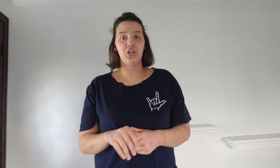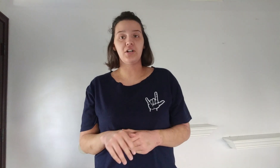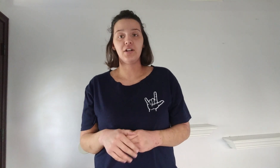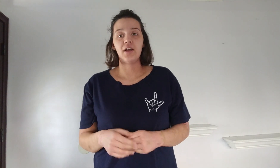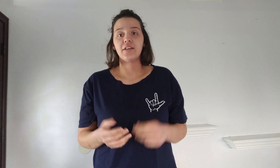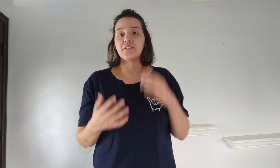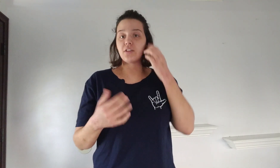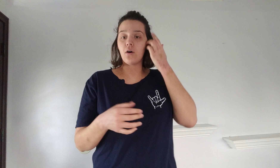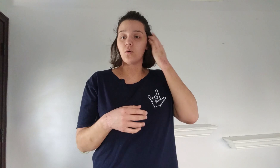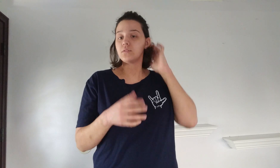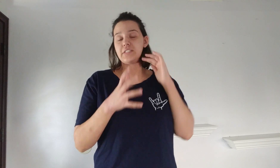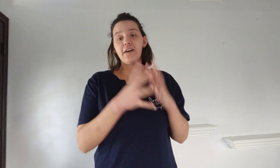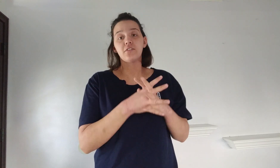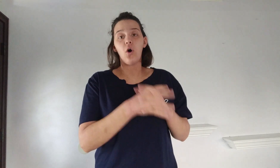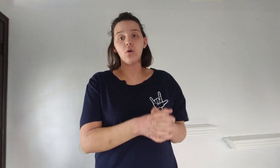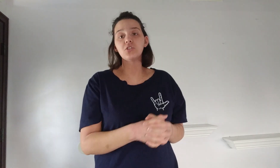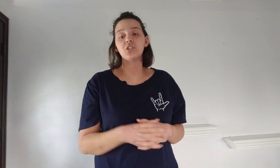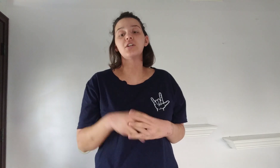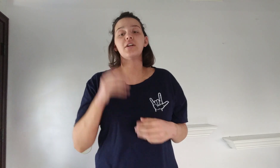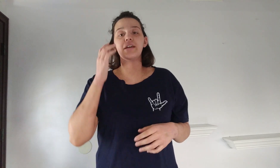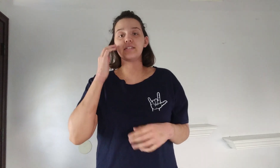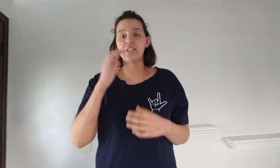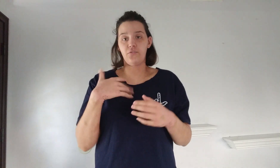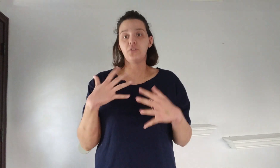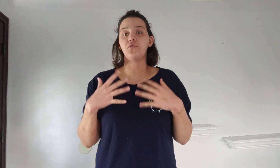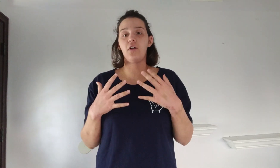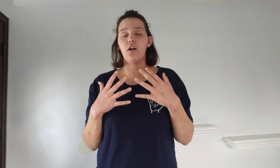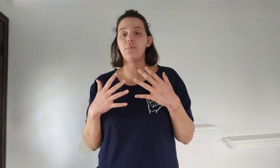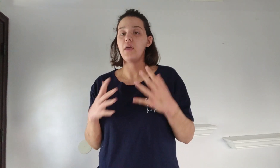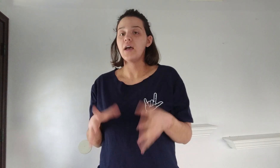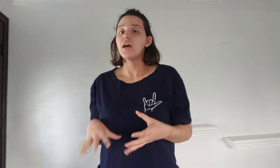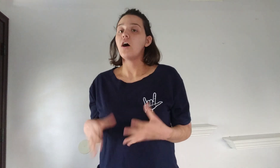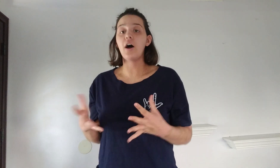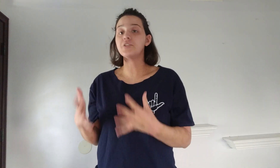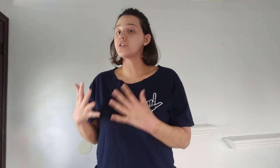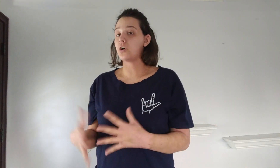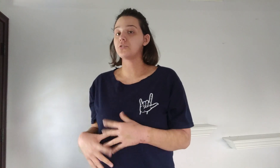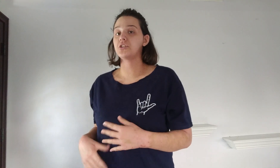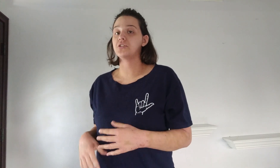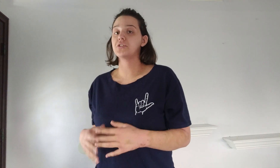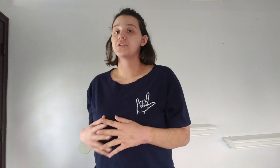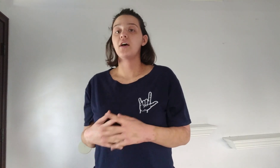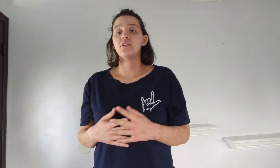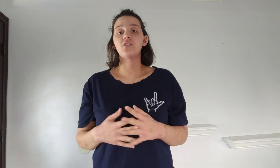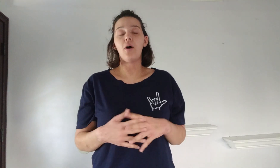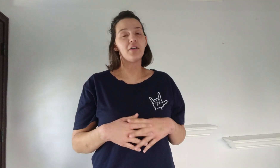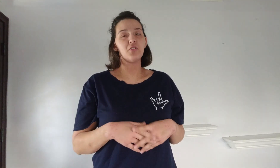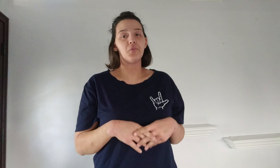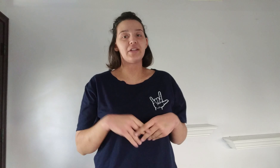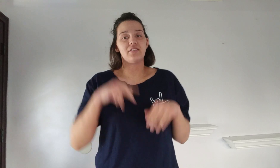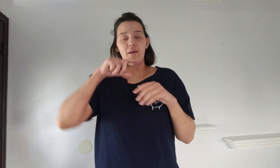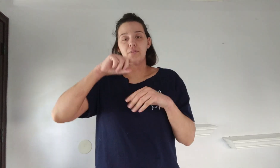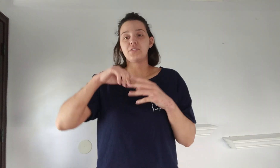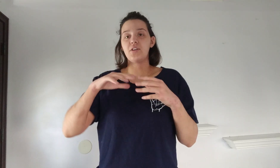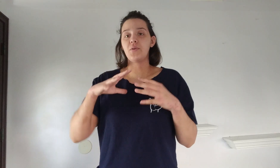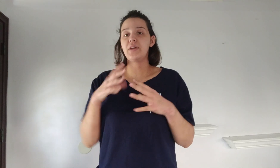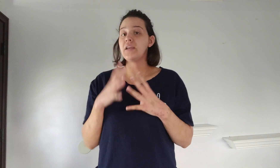culture. So deaf culture is different from other cultures. So I'll give you one example. So in